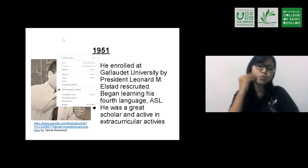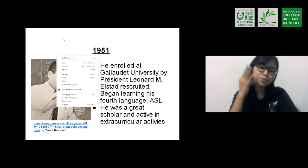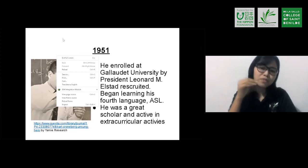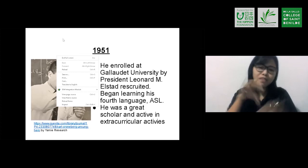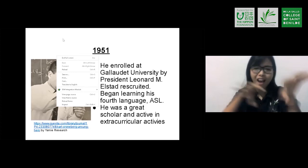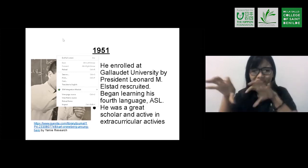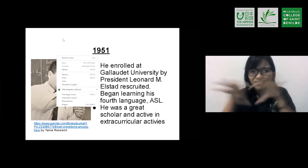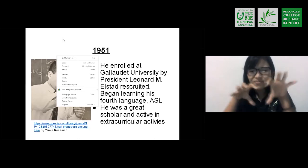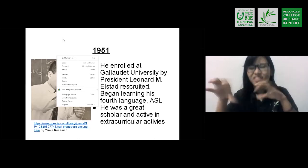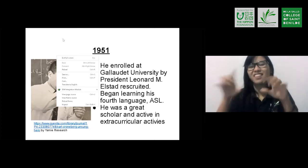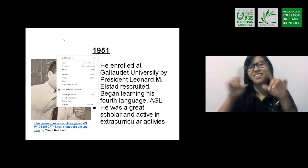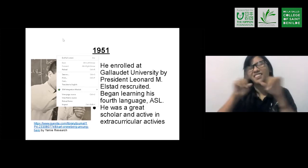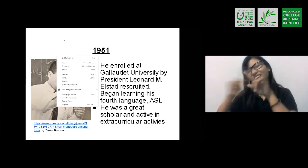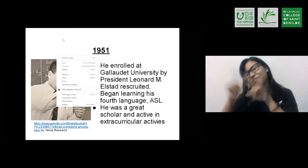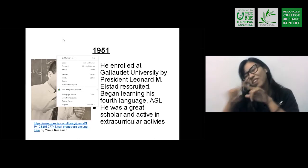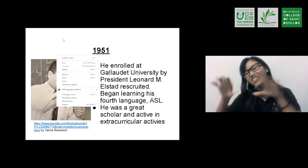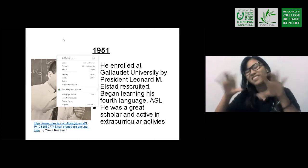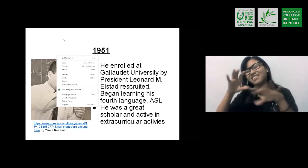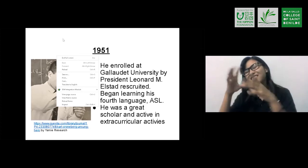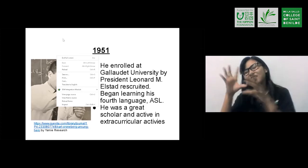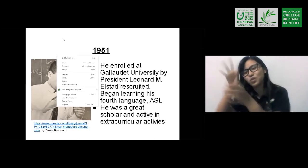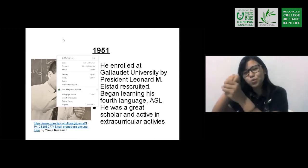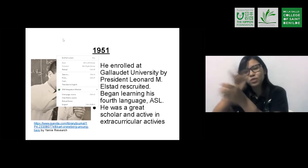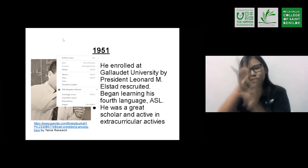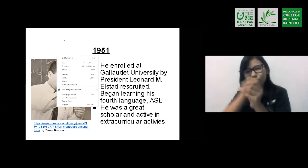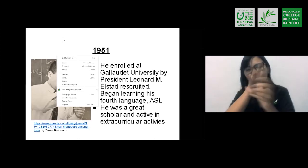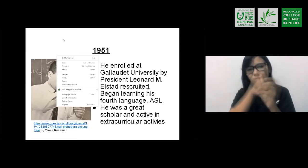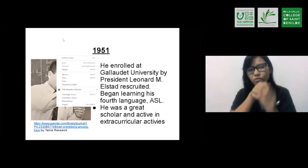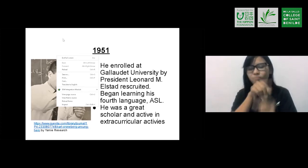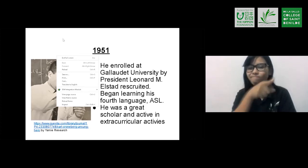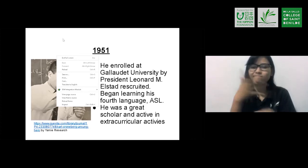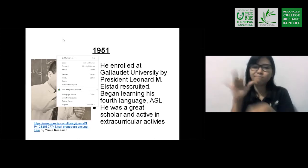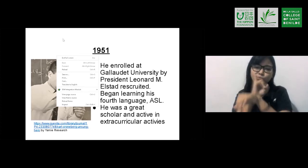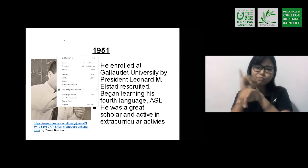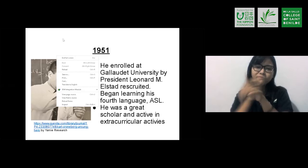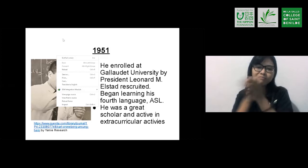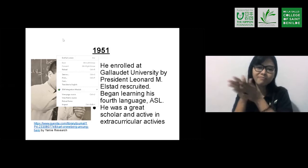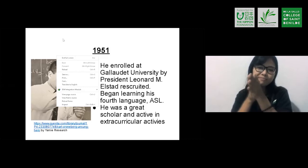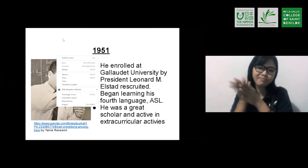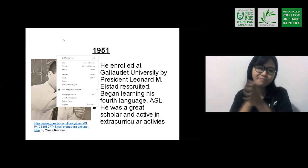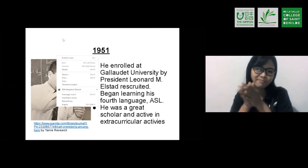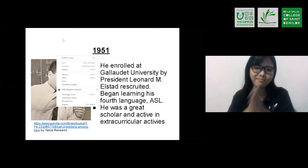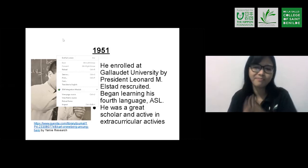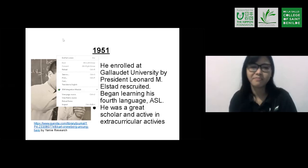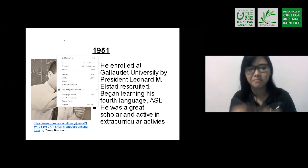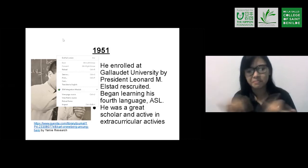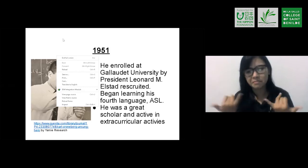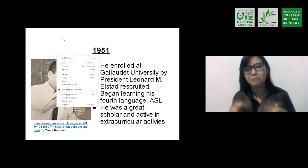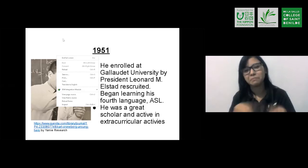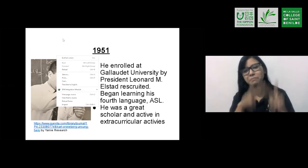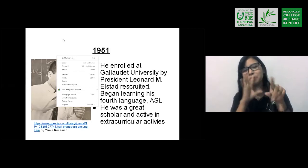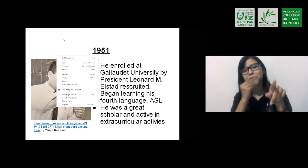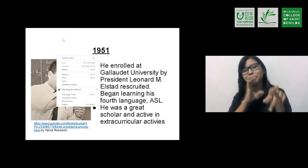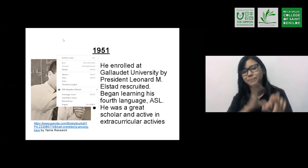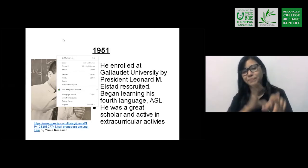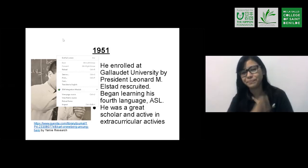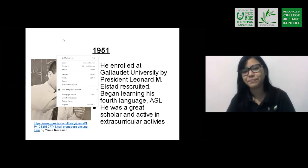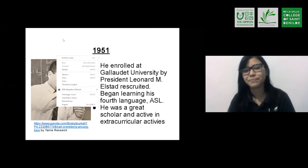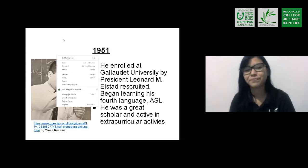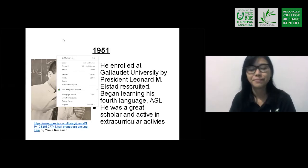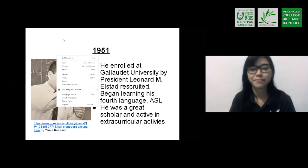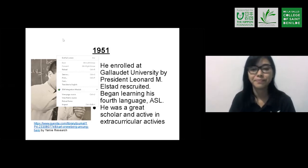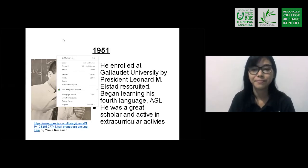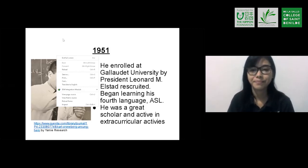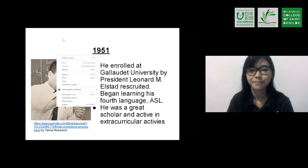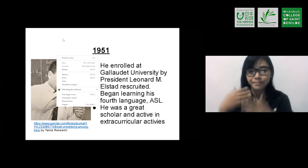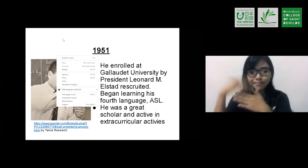So there's a lot of interest on his part to join various activities, extracurricular. He was a great